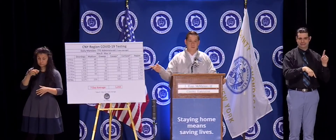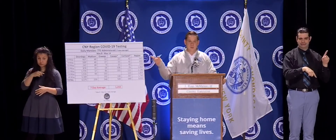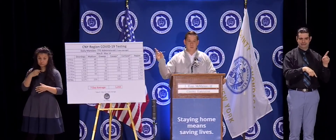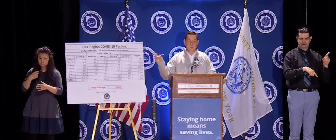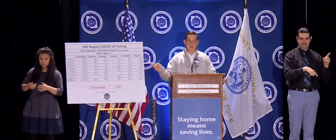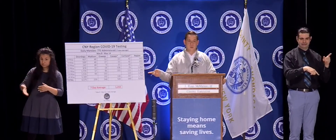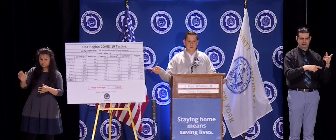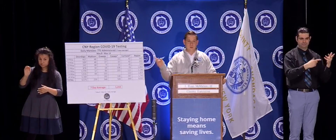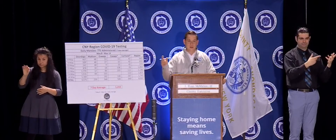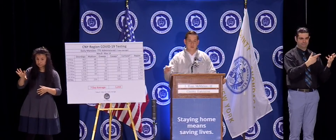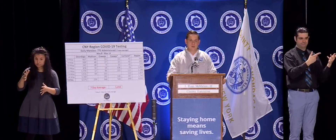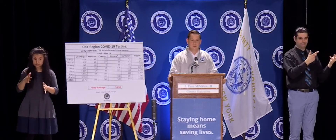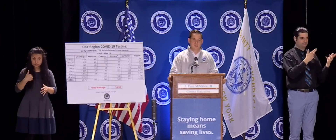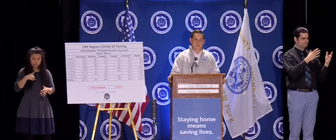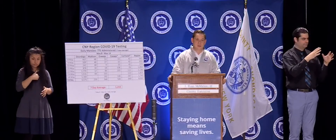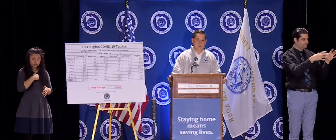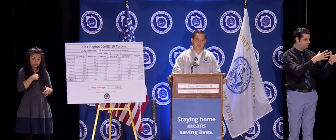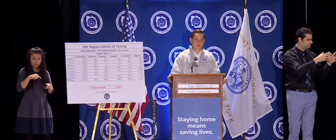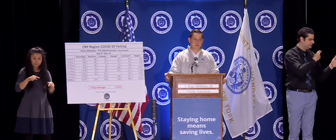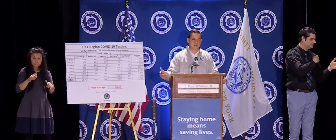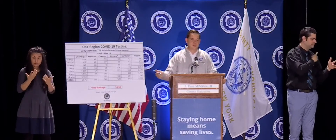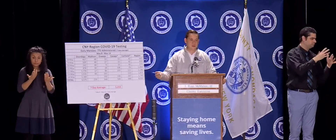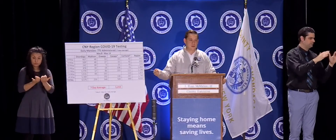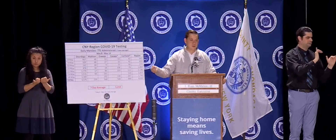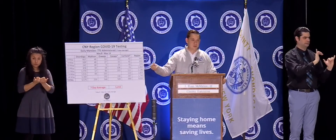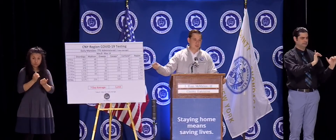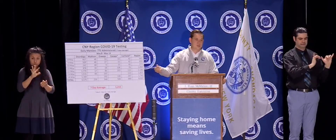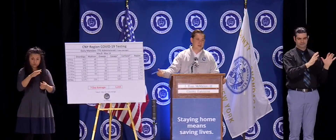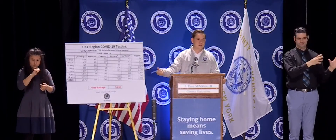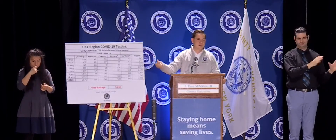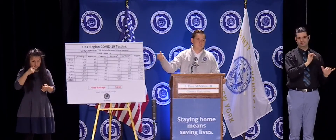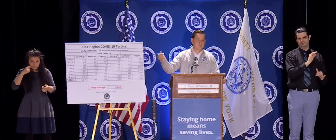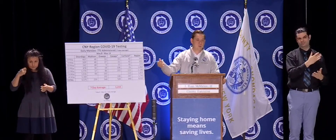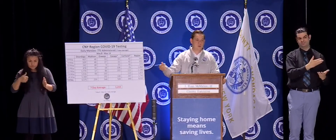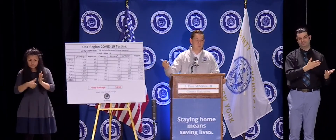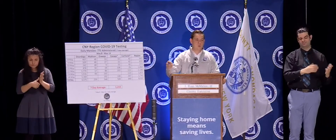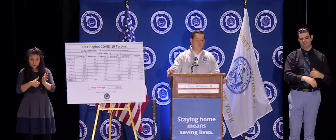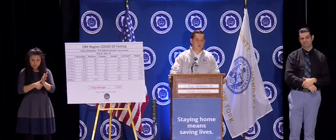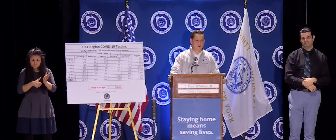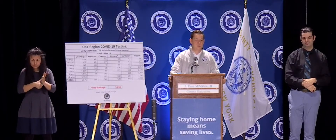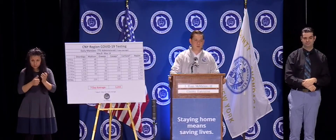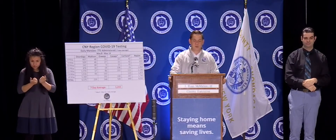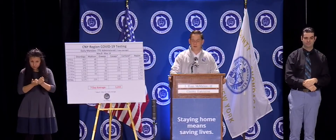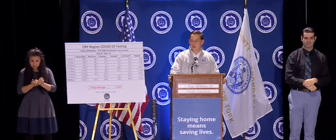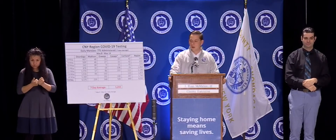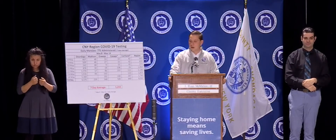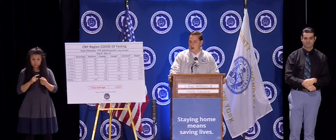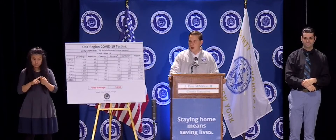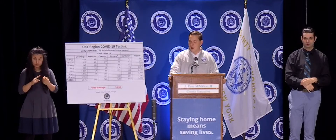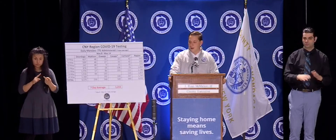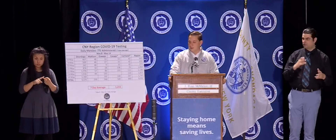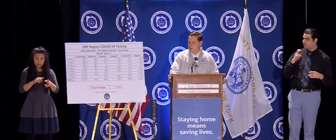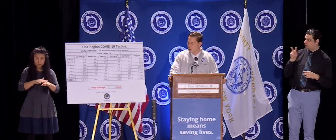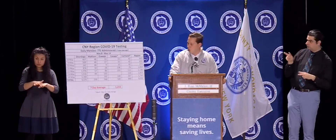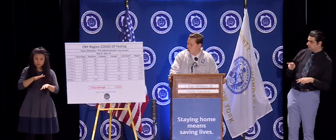we promised you we'd do this, right? We exceeded expectations. Trish, our testing numbers more than what we told you they were going to be.